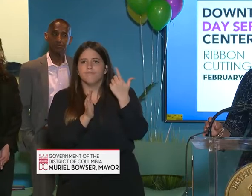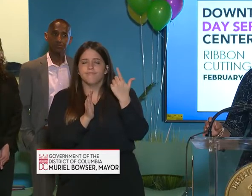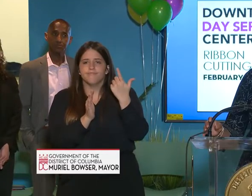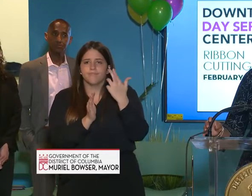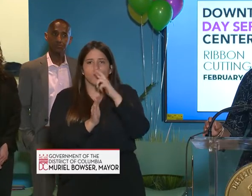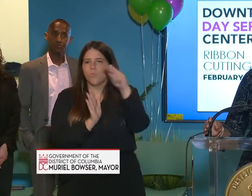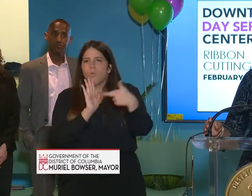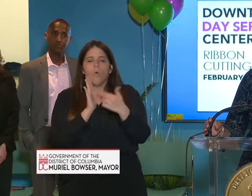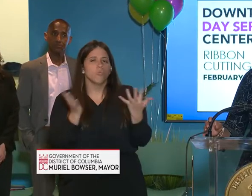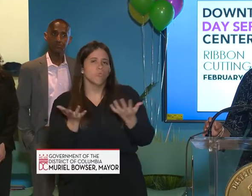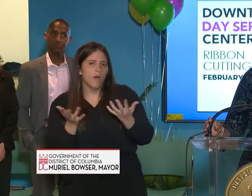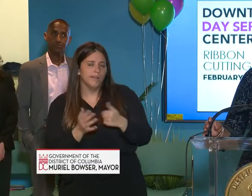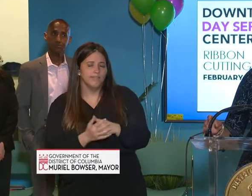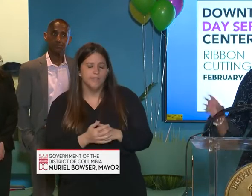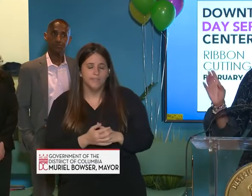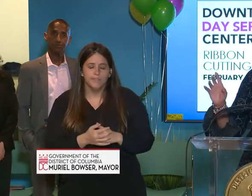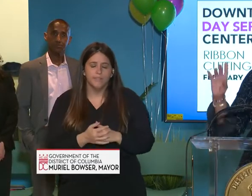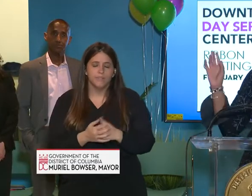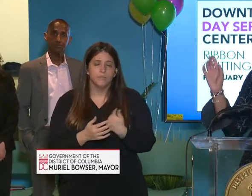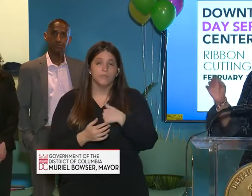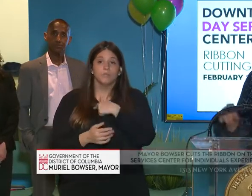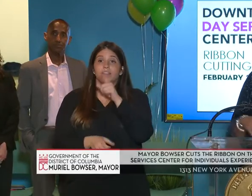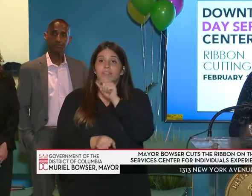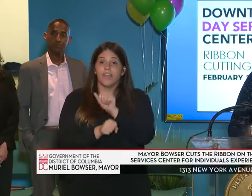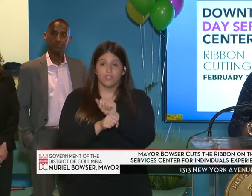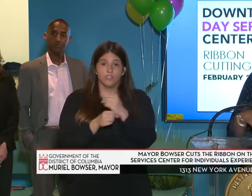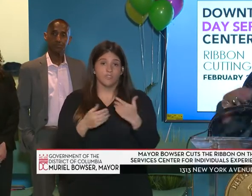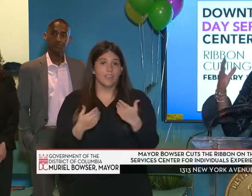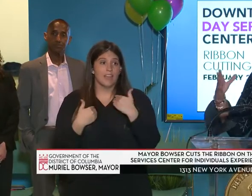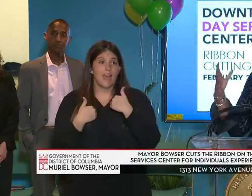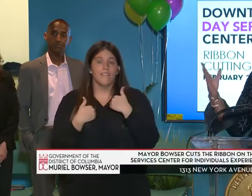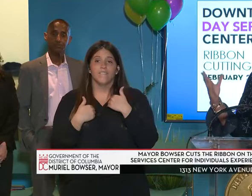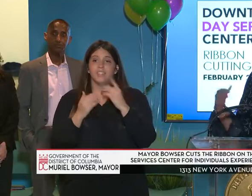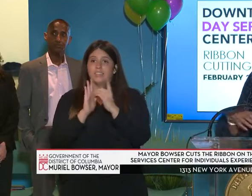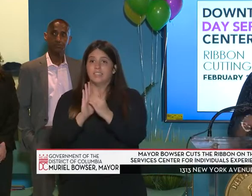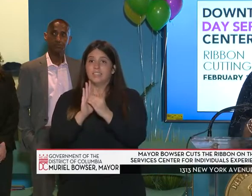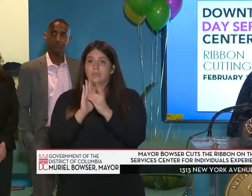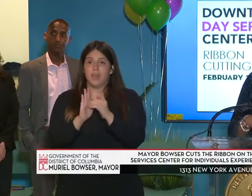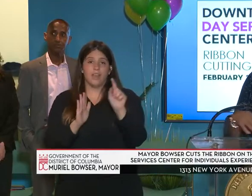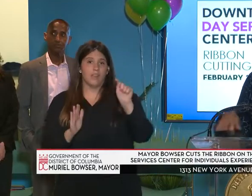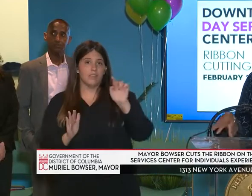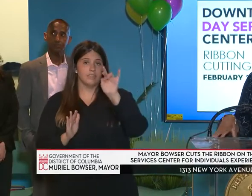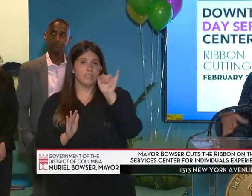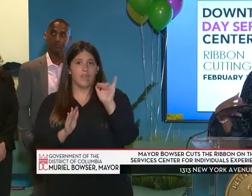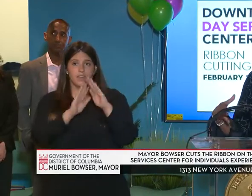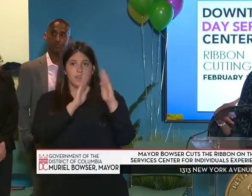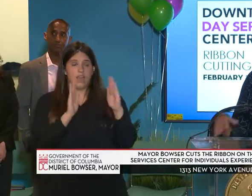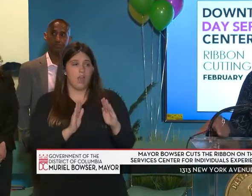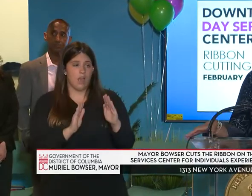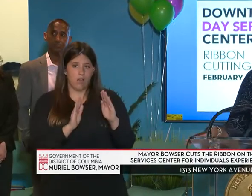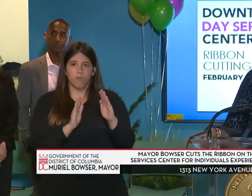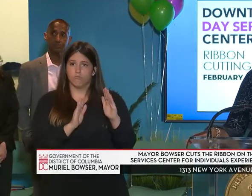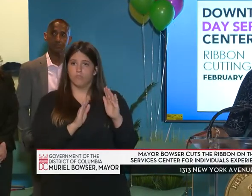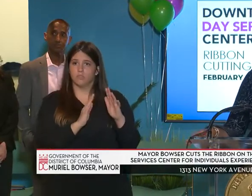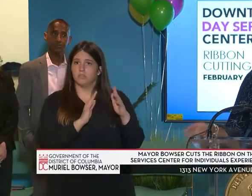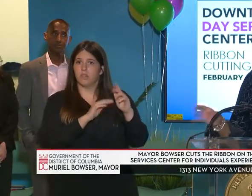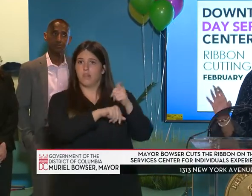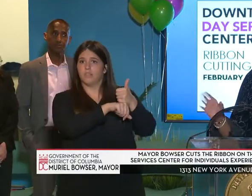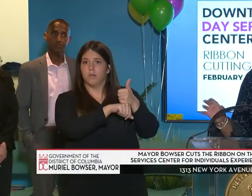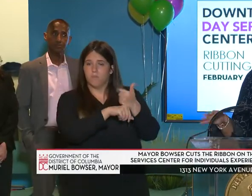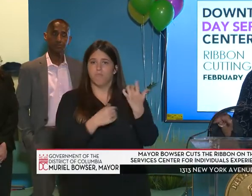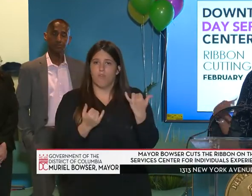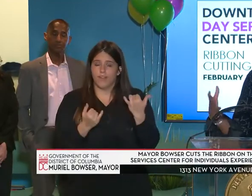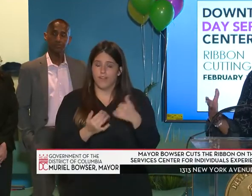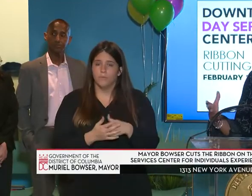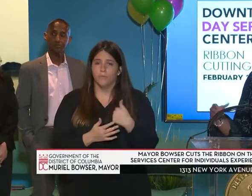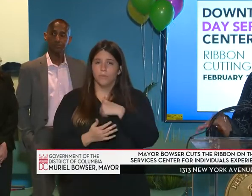our affordable housing development. And we actually have a display tiny house up right now that we